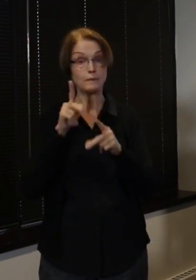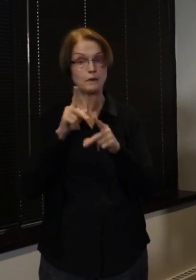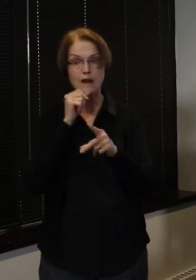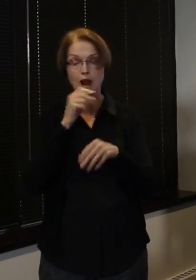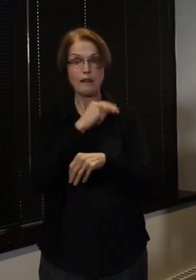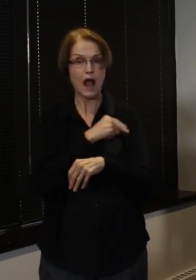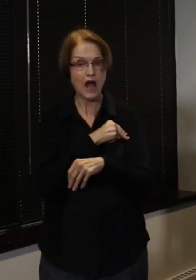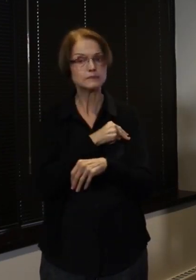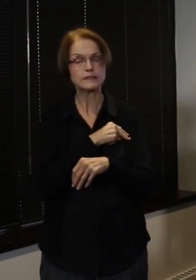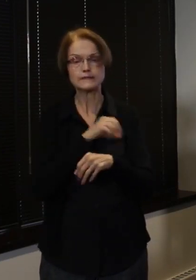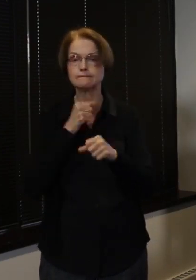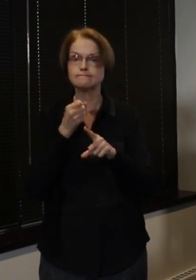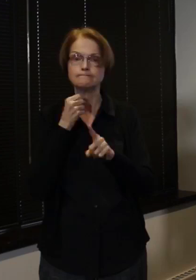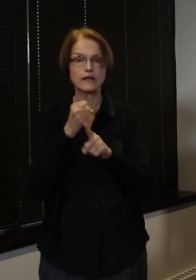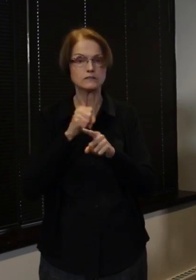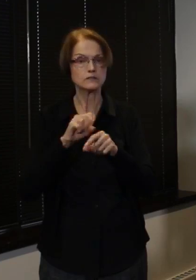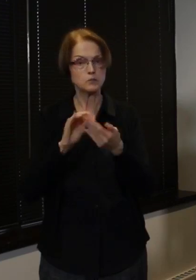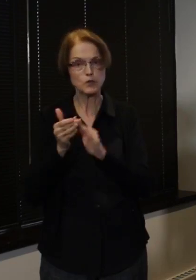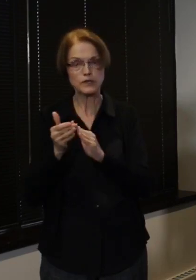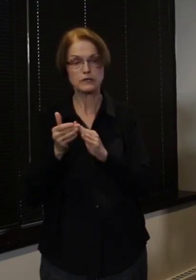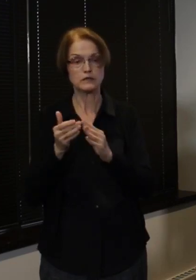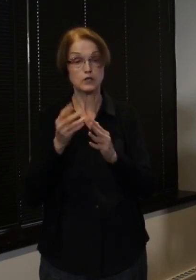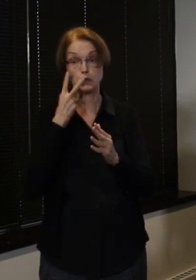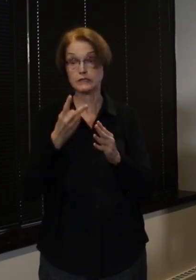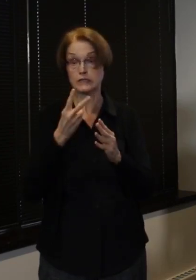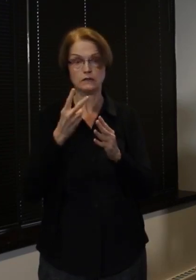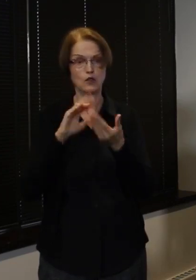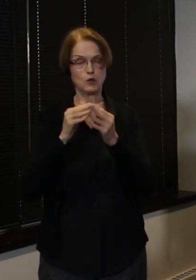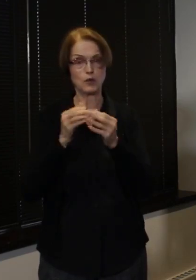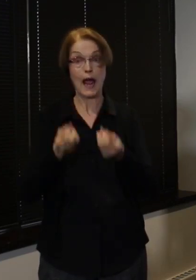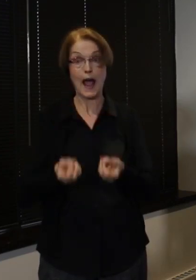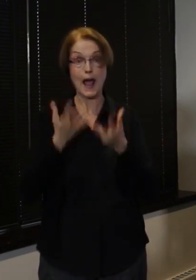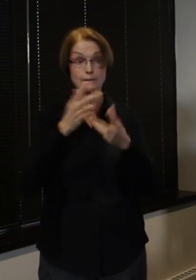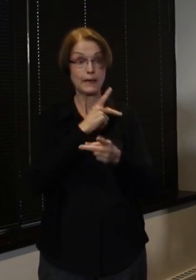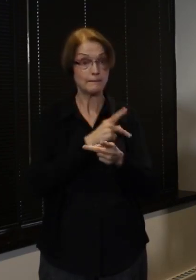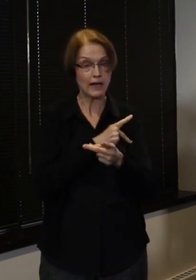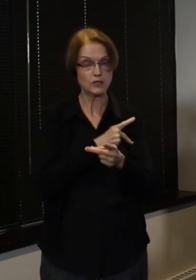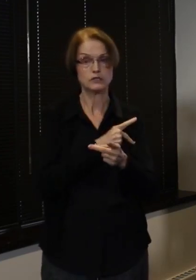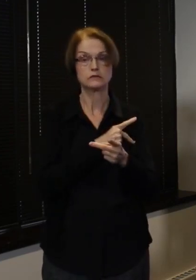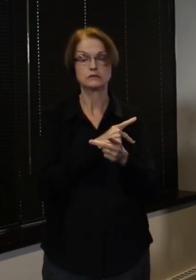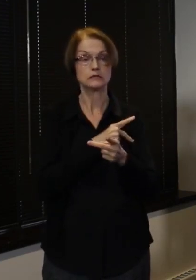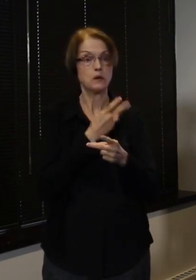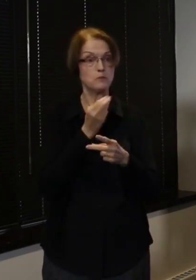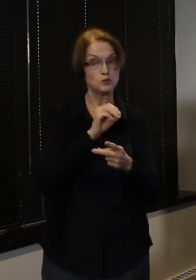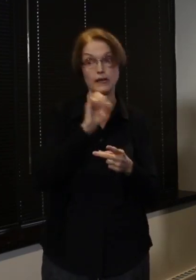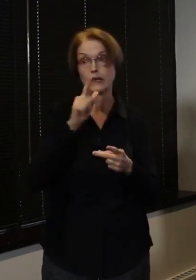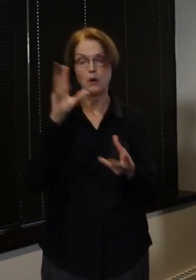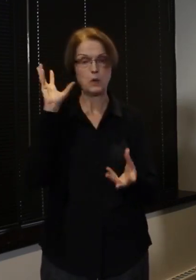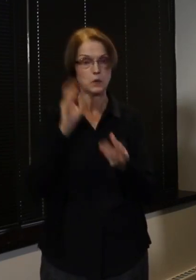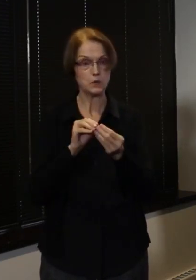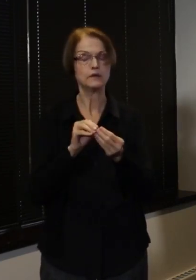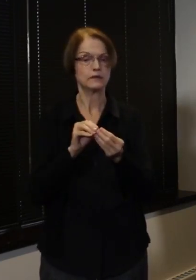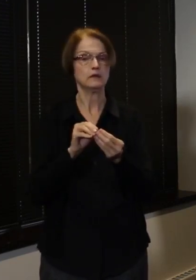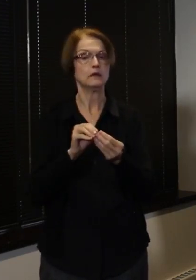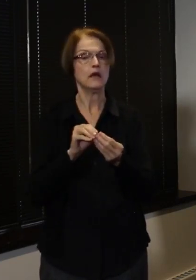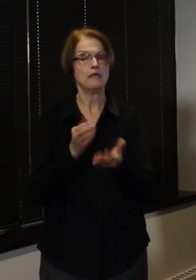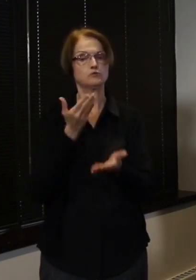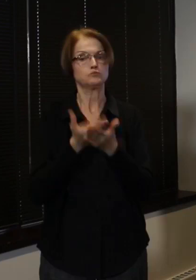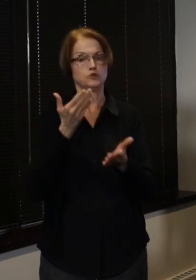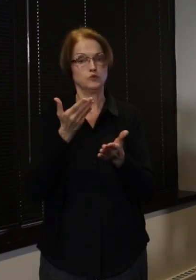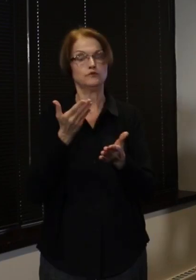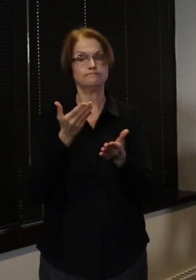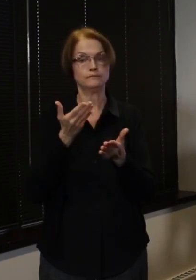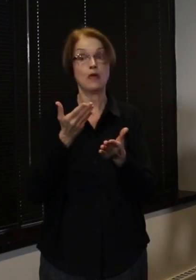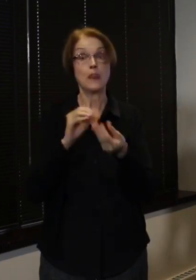you look at the number of COVID patients in the community, the data from Illinois and Missouri provide, it shows deaths have increased